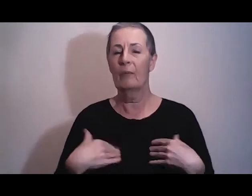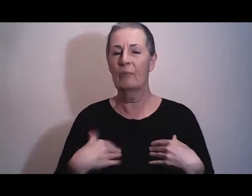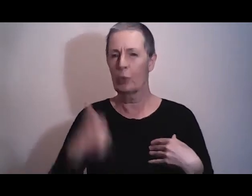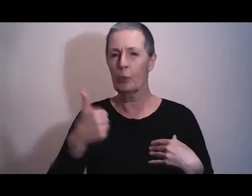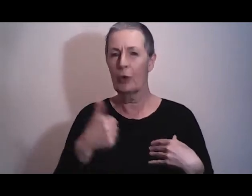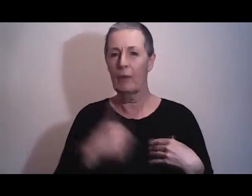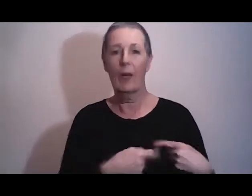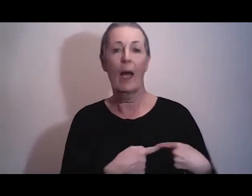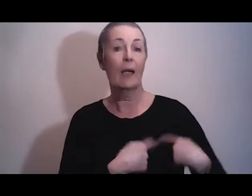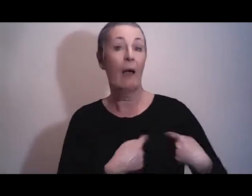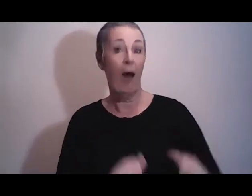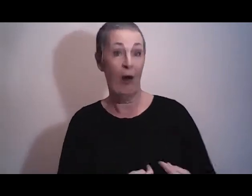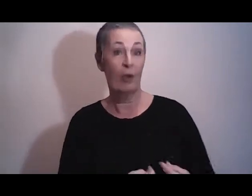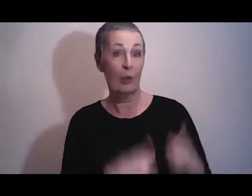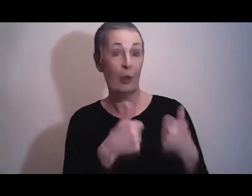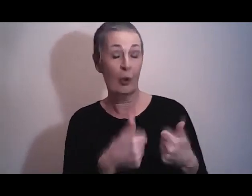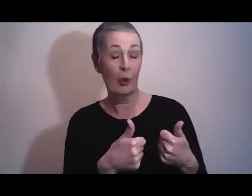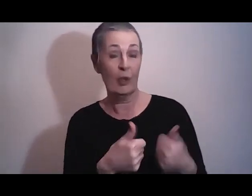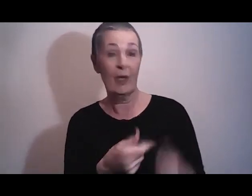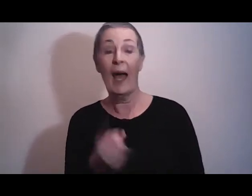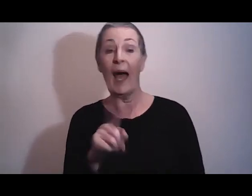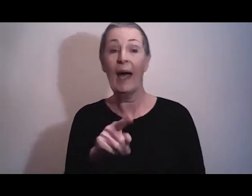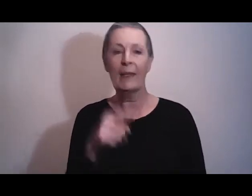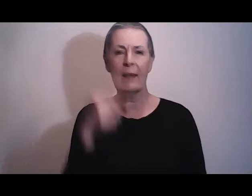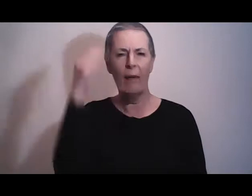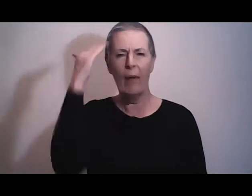and headaches.